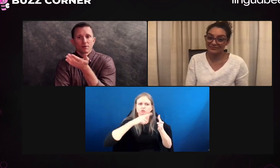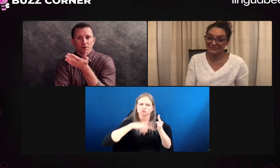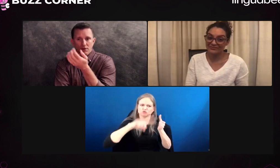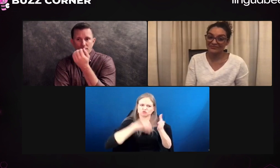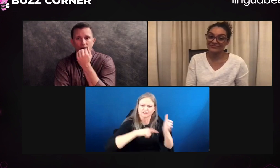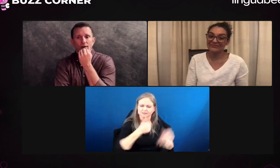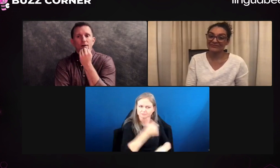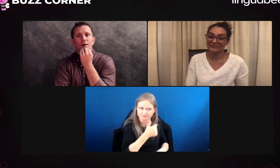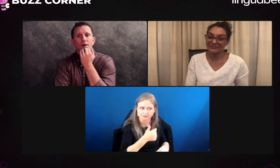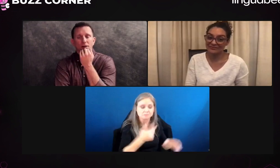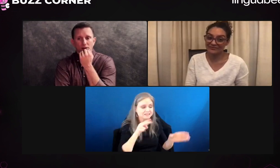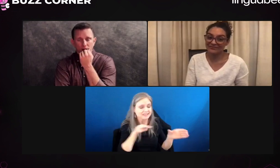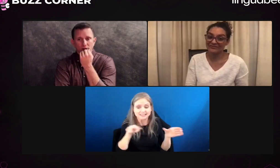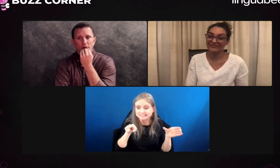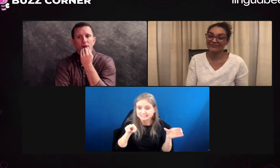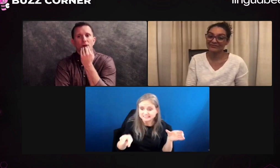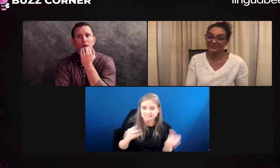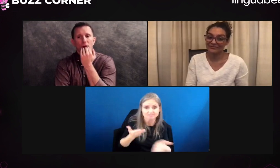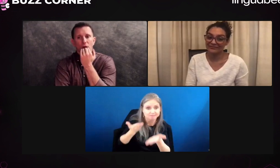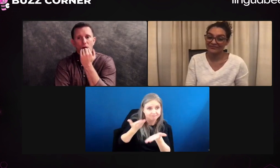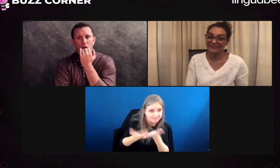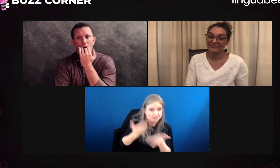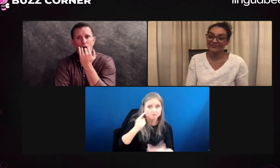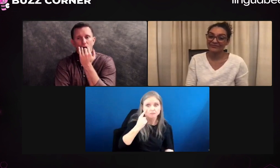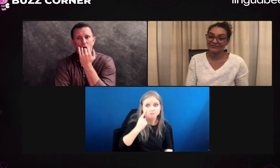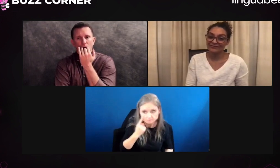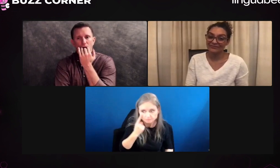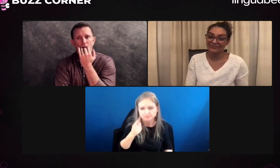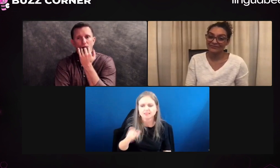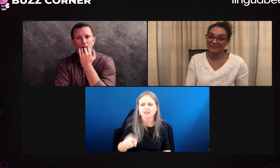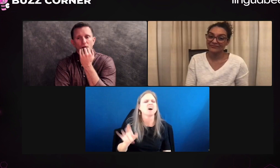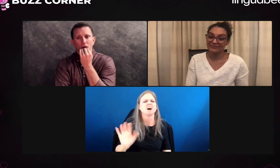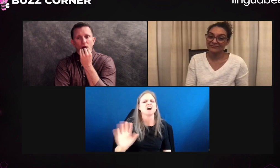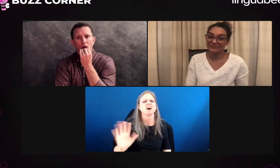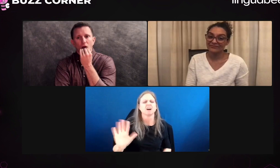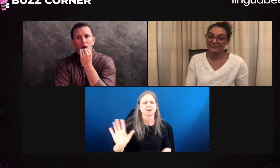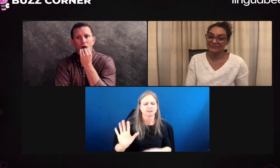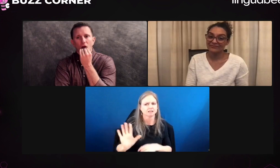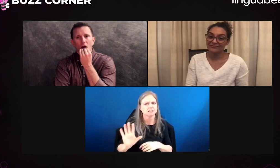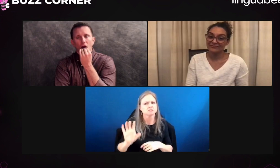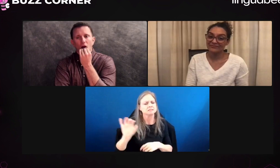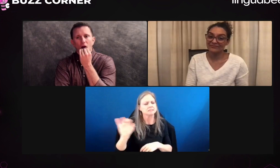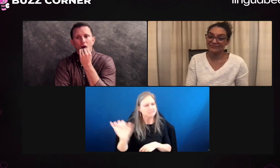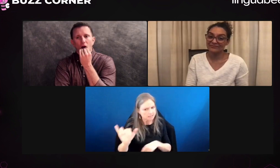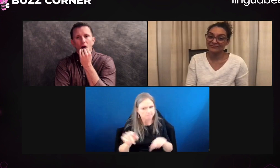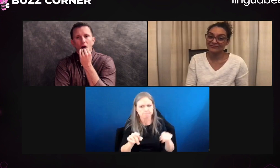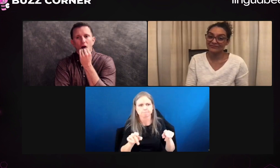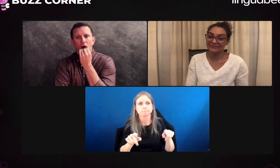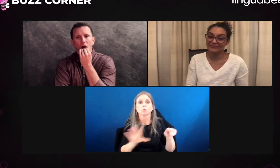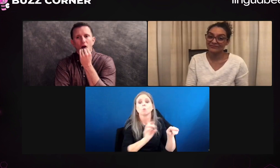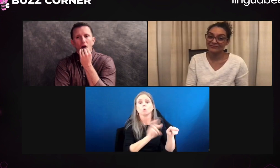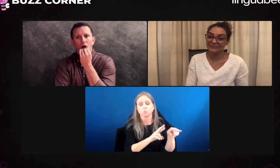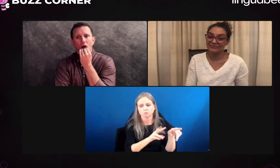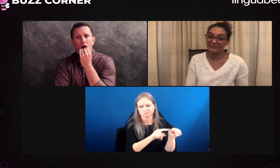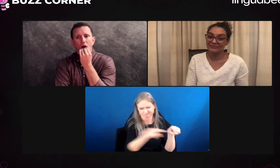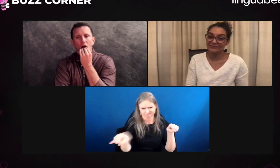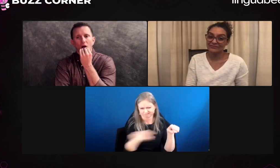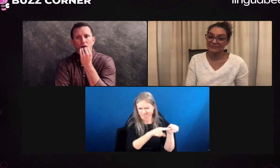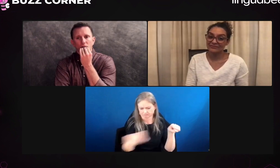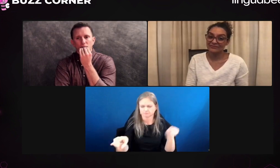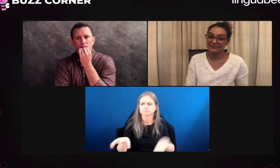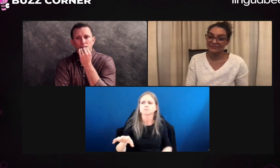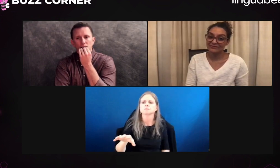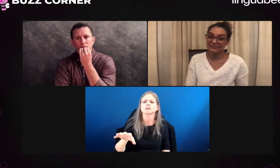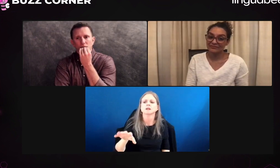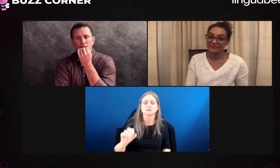can see the transcription, or the nurse can correct themselves because they have a physical, tangible representation of what it is that looks like it's being